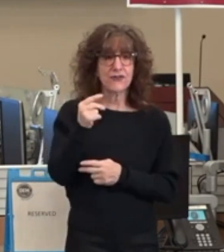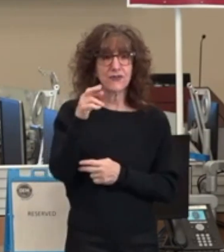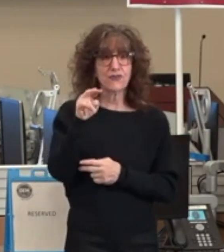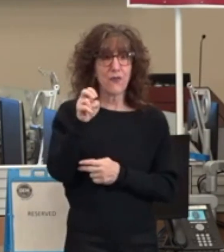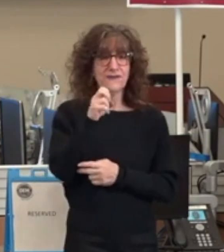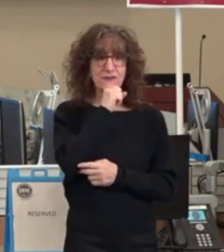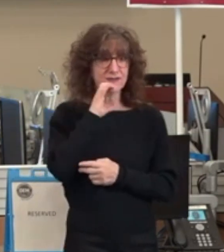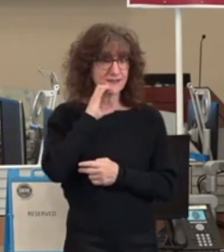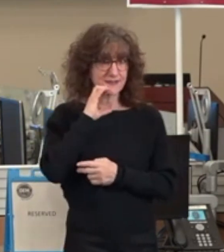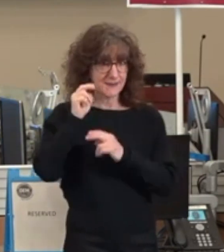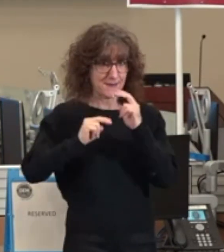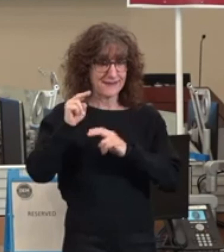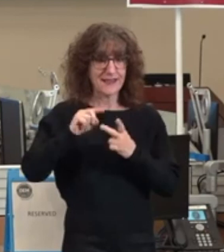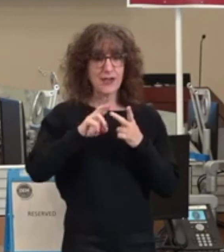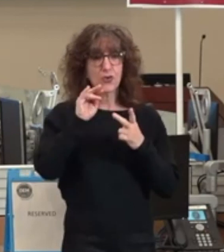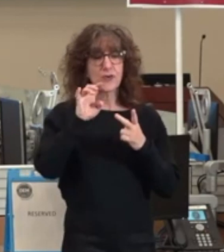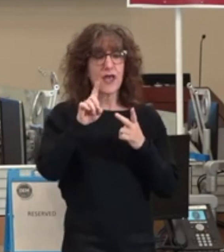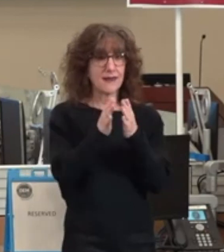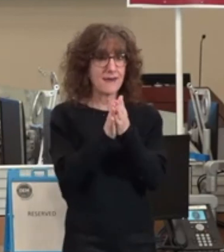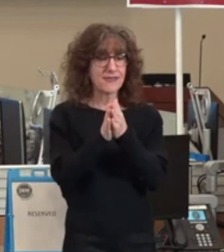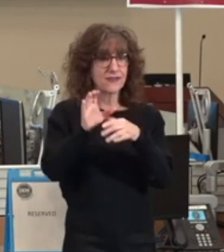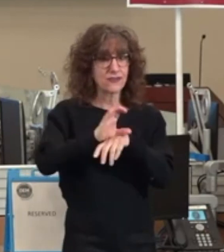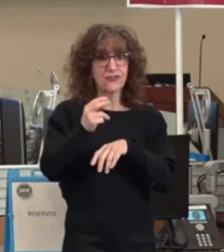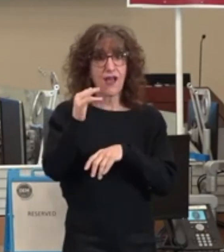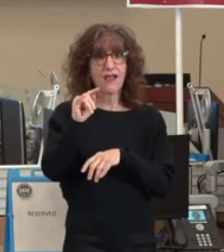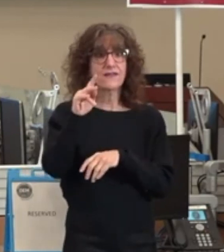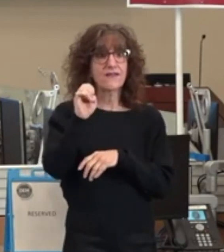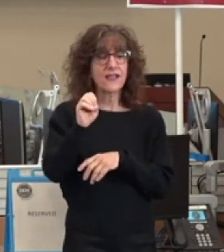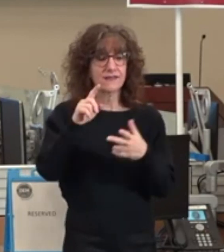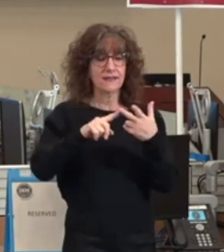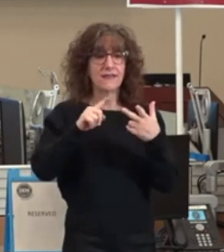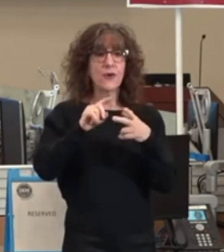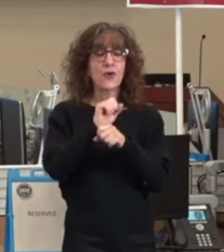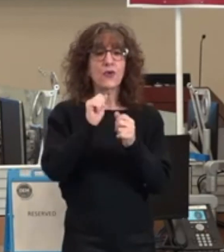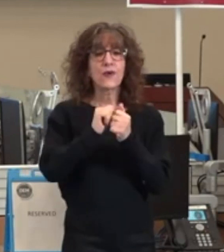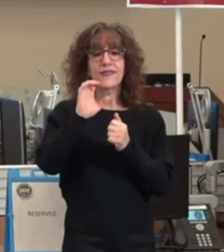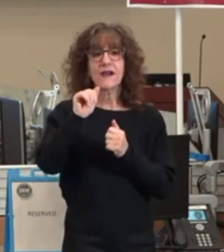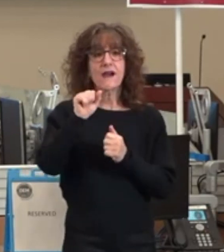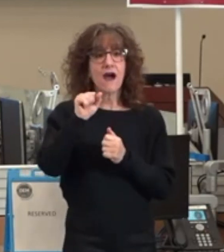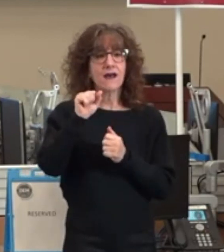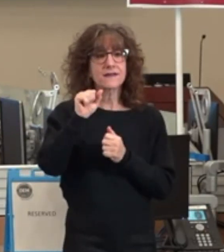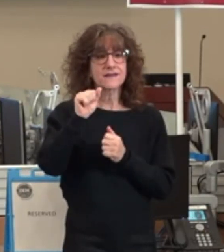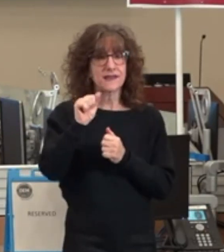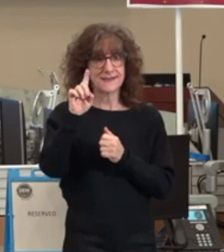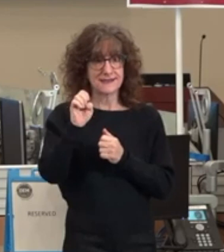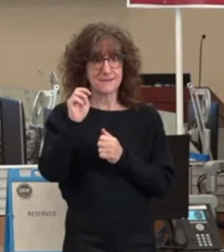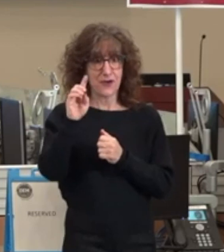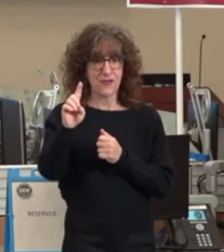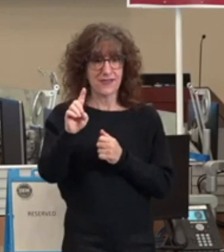Senior Facility, United Methodist Church in Hyattsville, and also worked with Casa de Maryland. We were able to